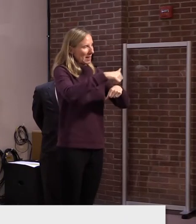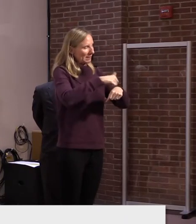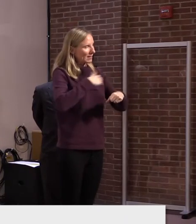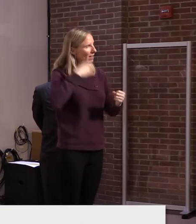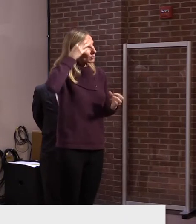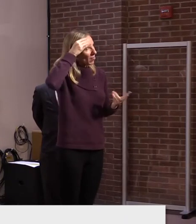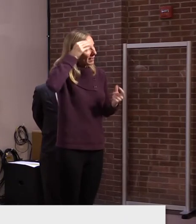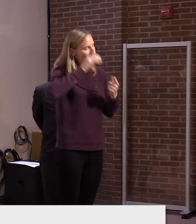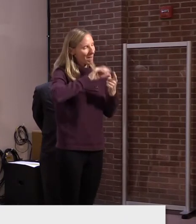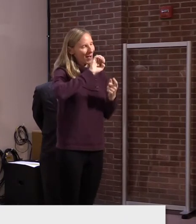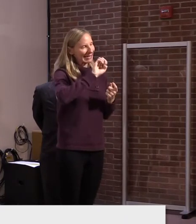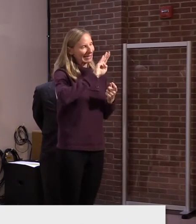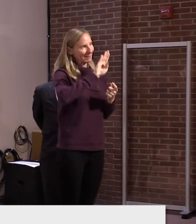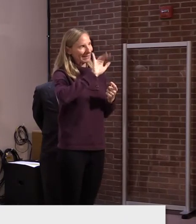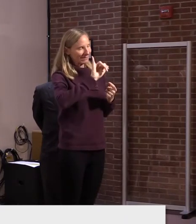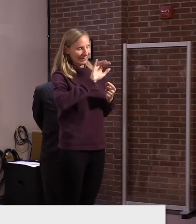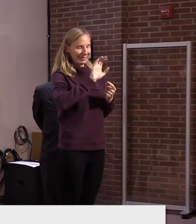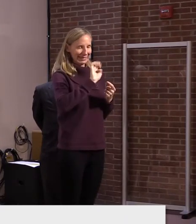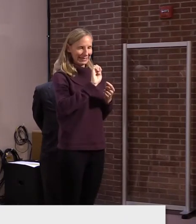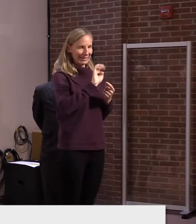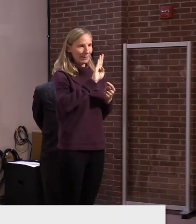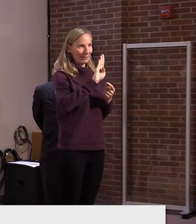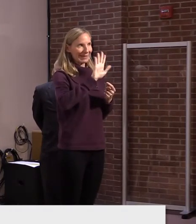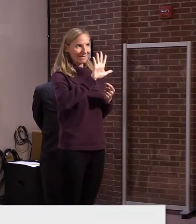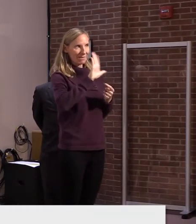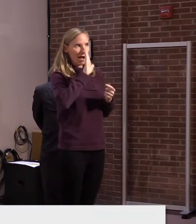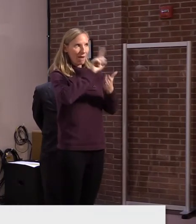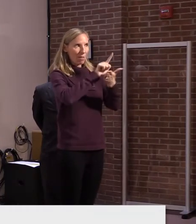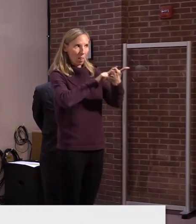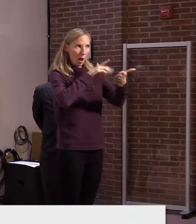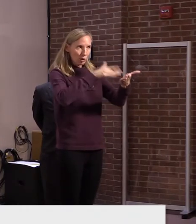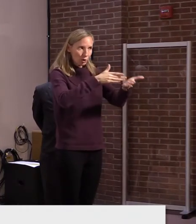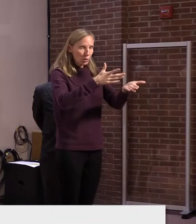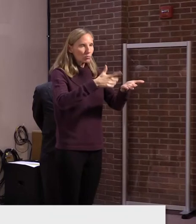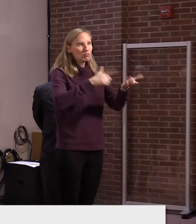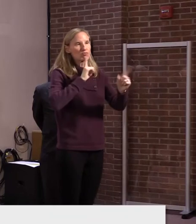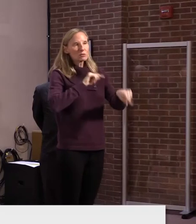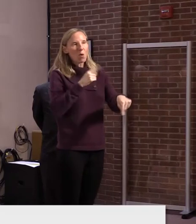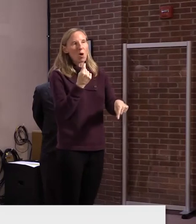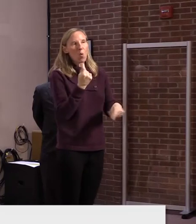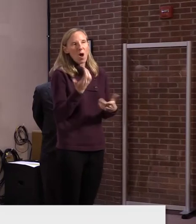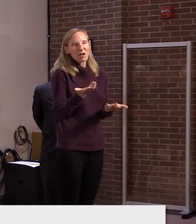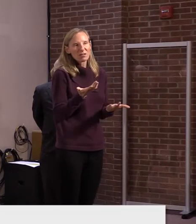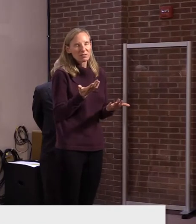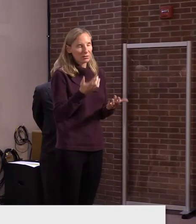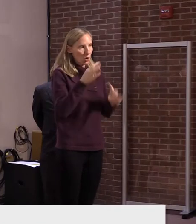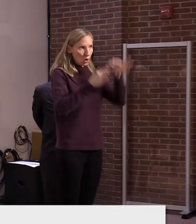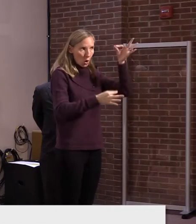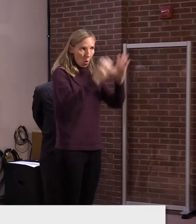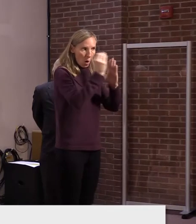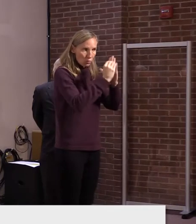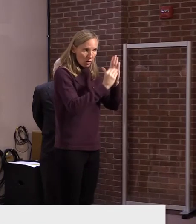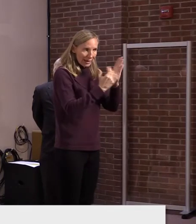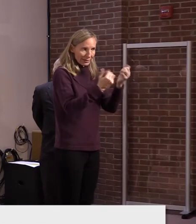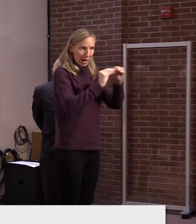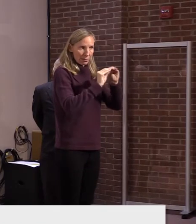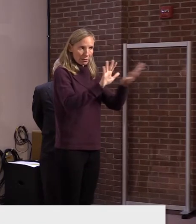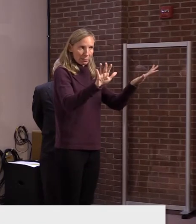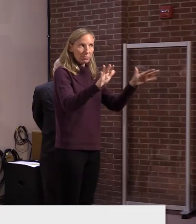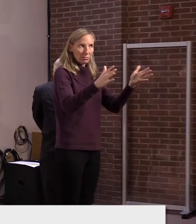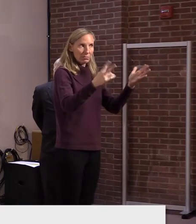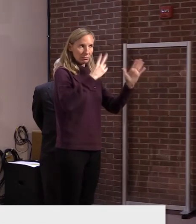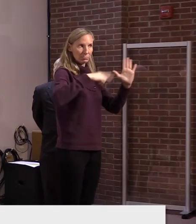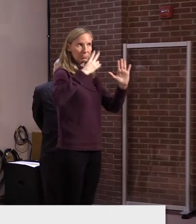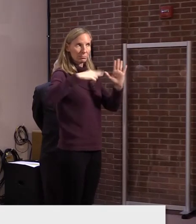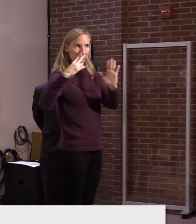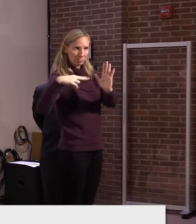on the lawsuit, just wondering what is your reaction? And obviously some of the court records have now been unsealed and